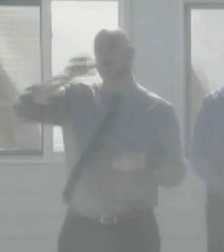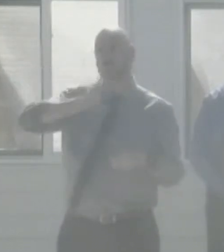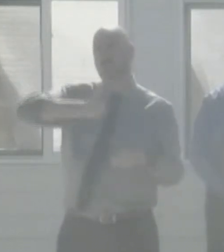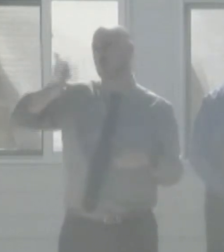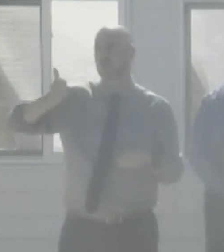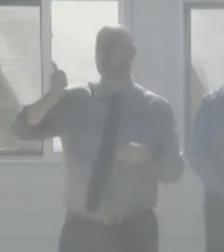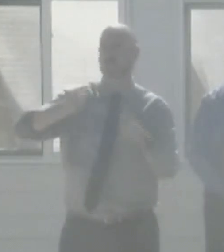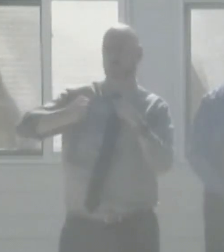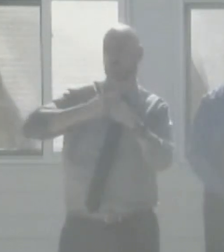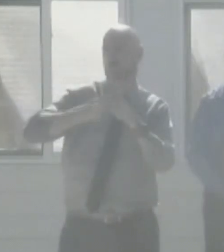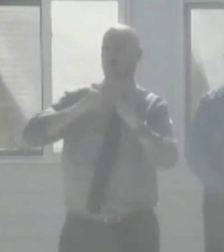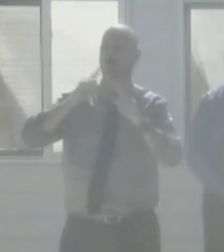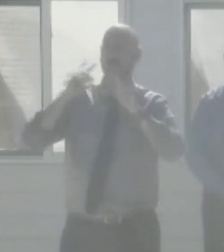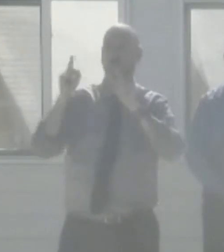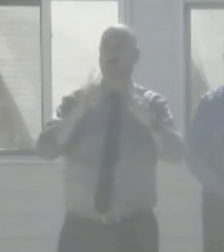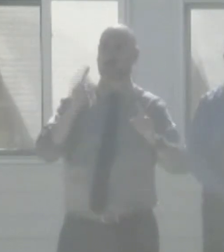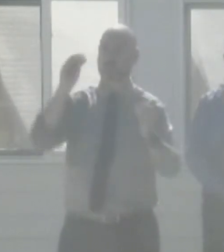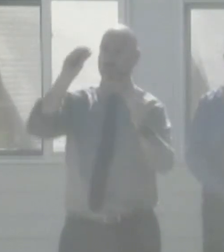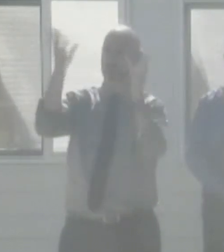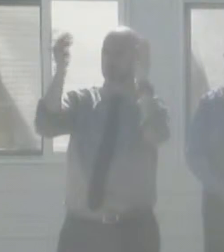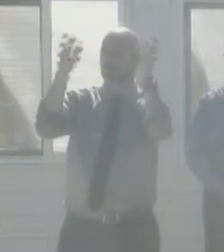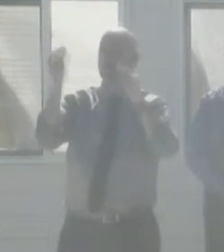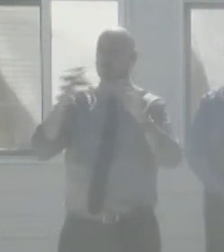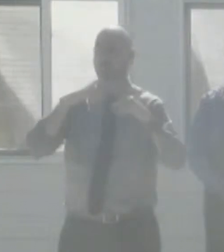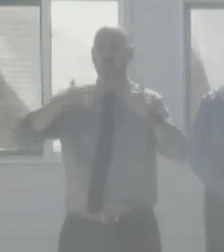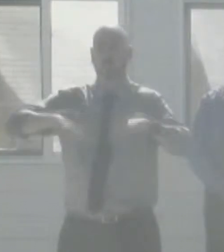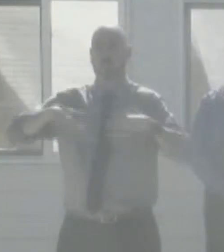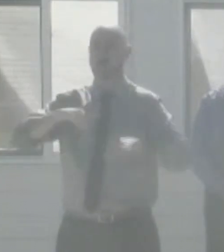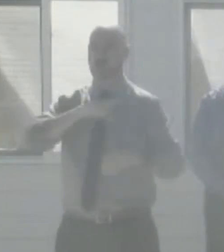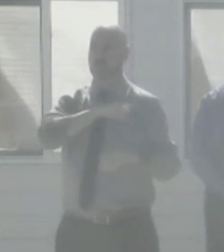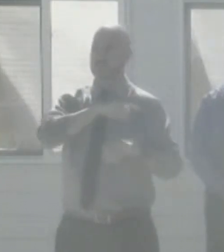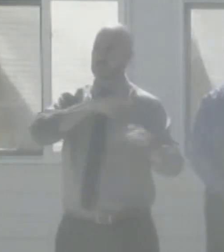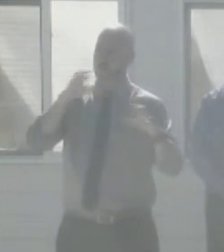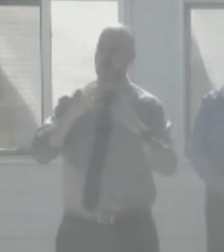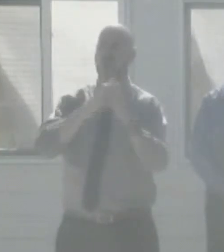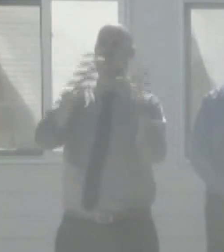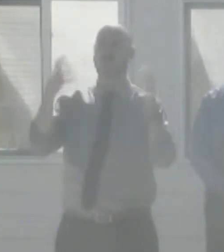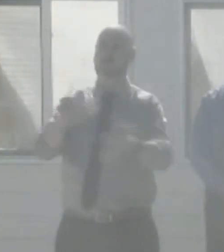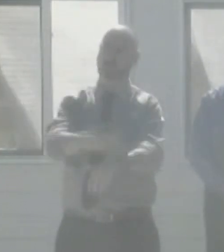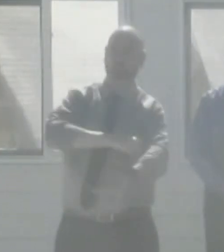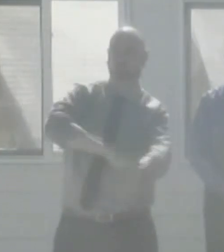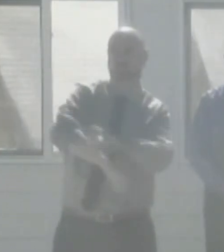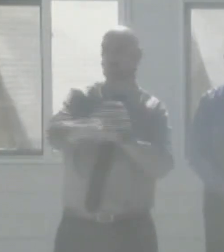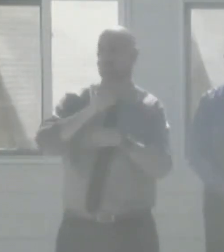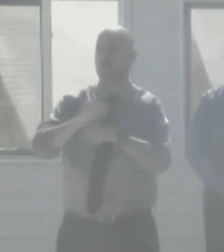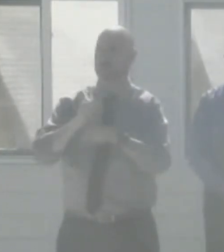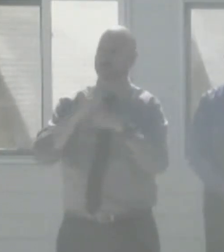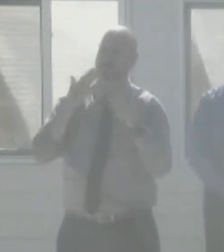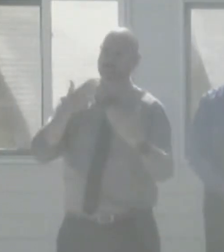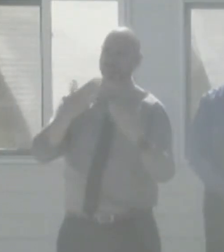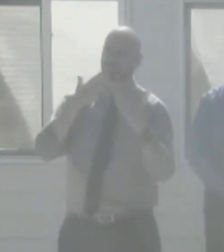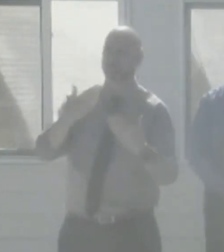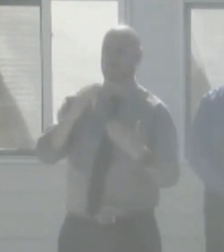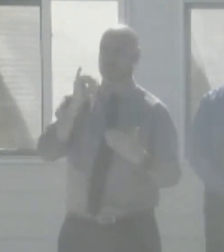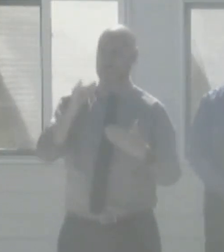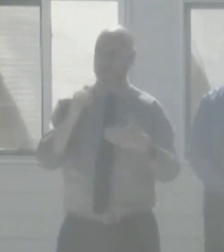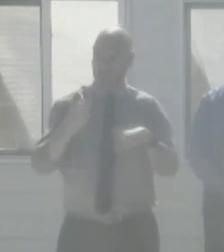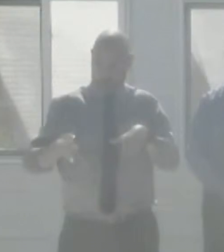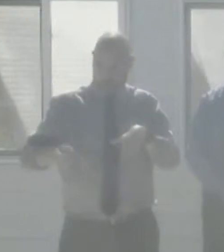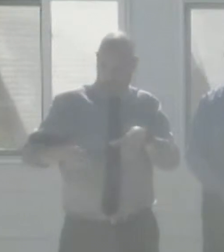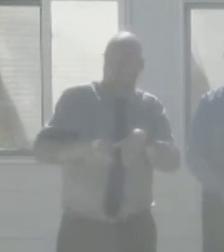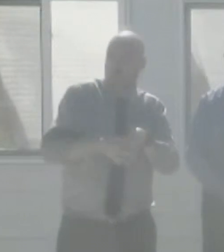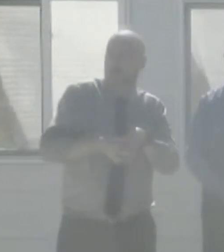lot of good work. This storm came in the way it did. The dirty side of the storm was kind of